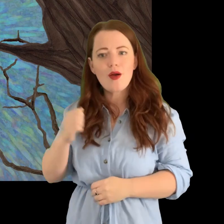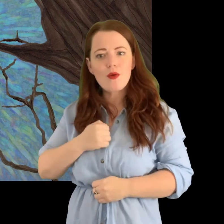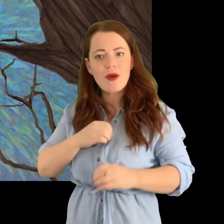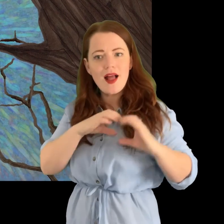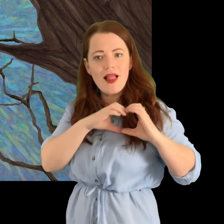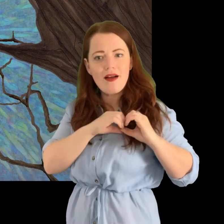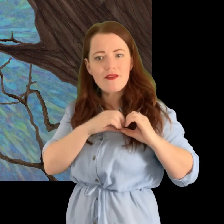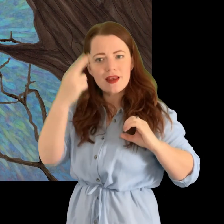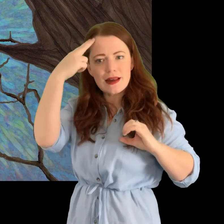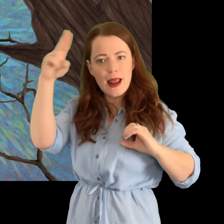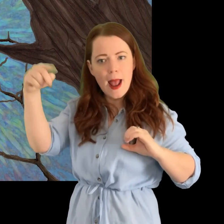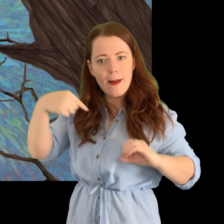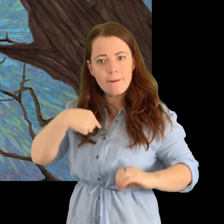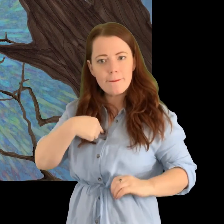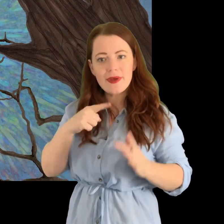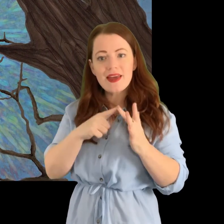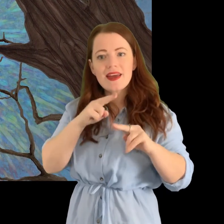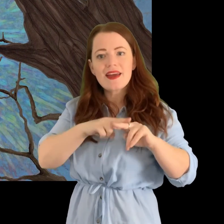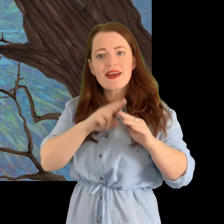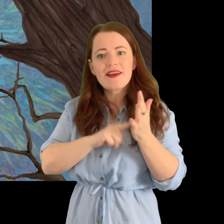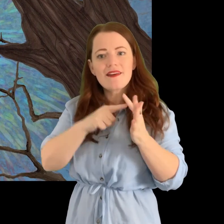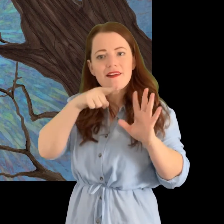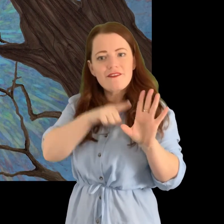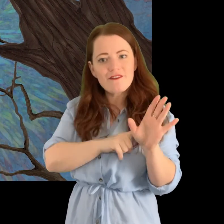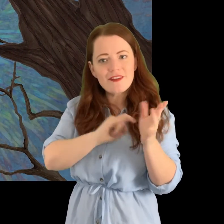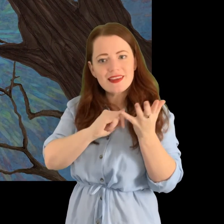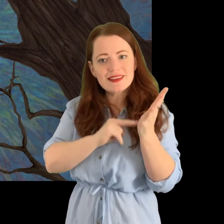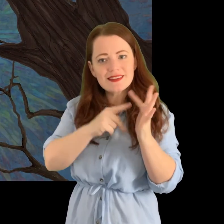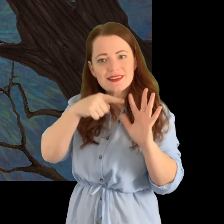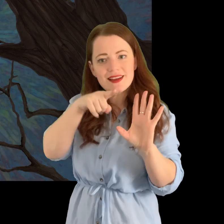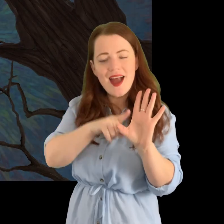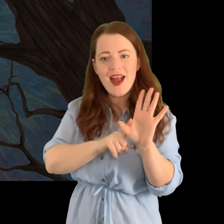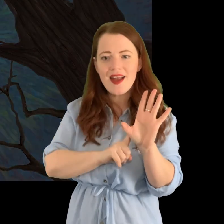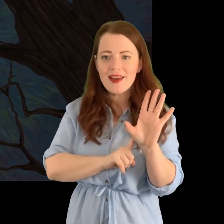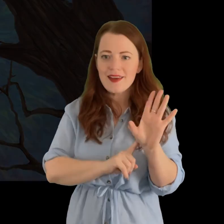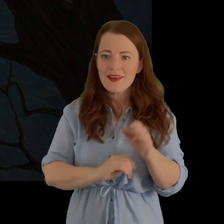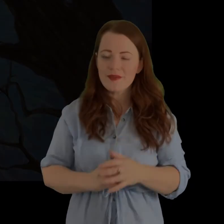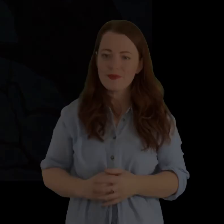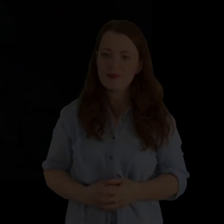Hello, my love, my name is Ifli Snay.